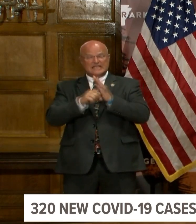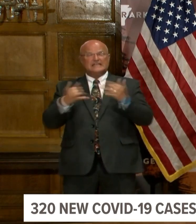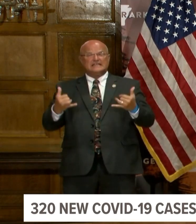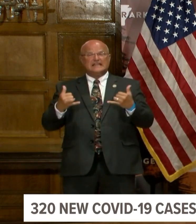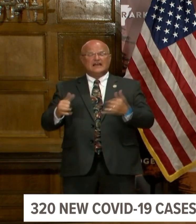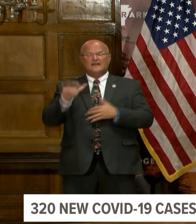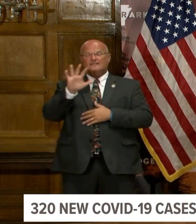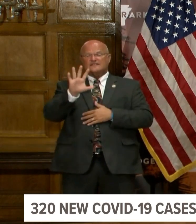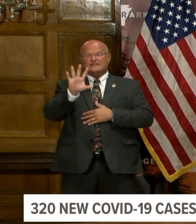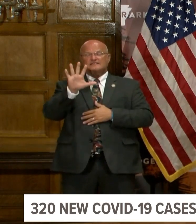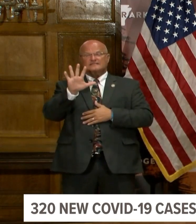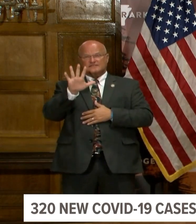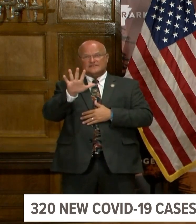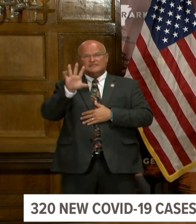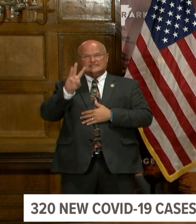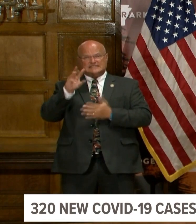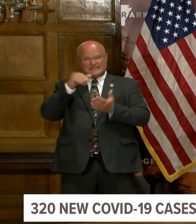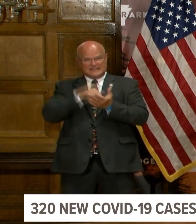now